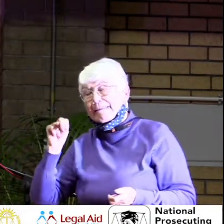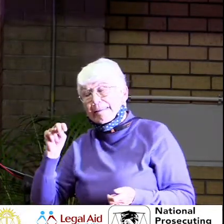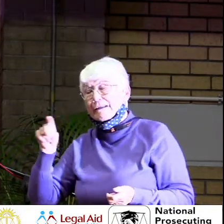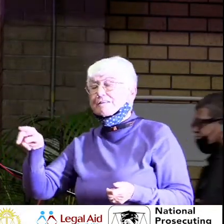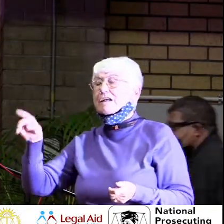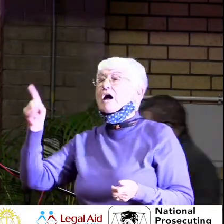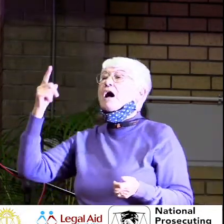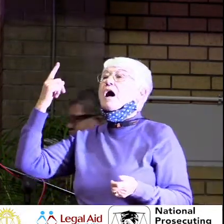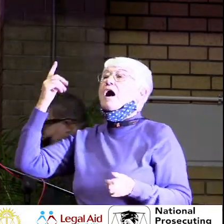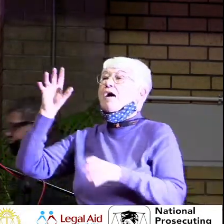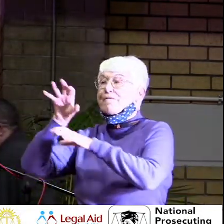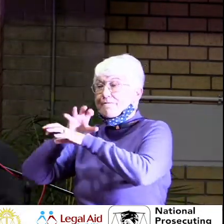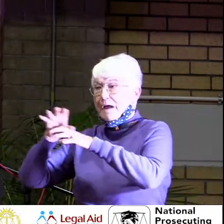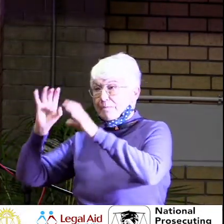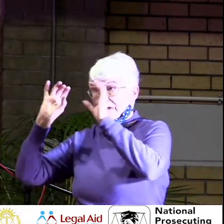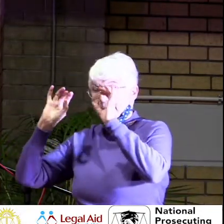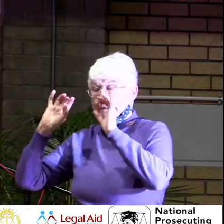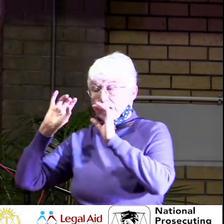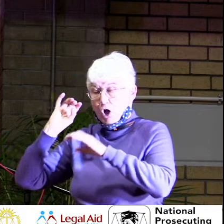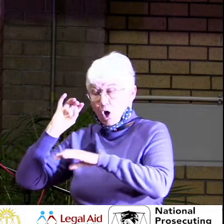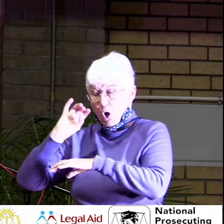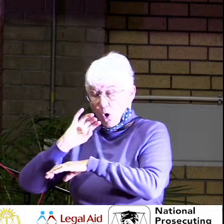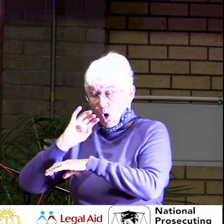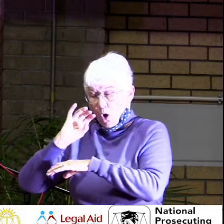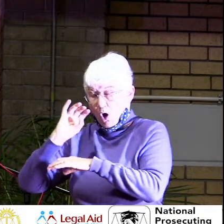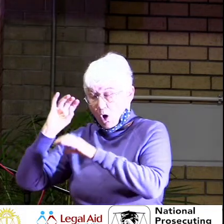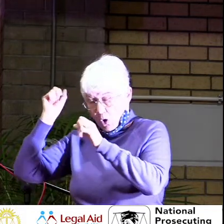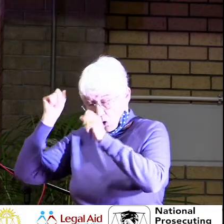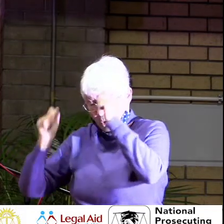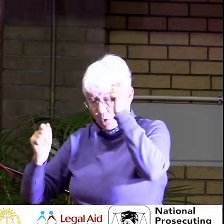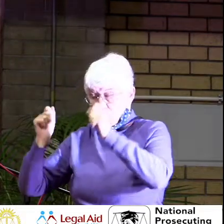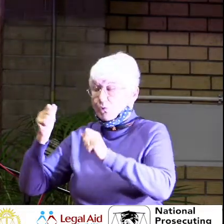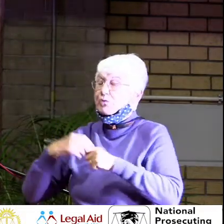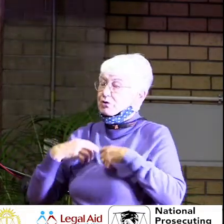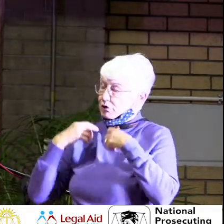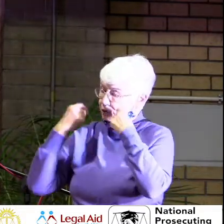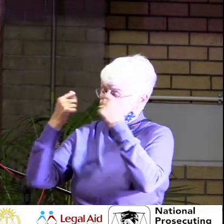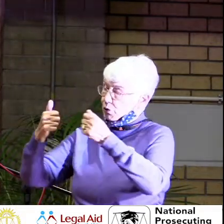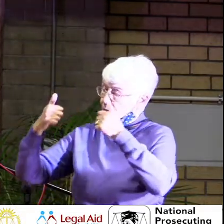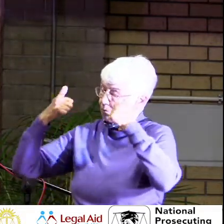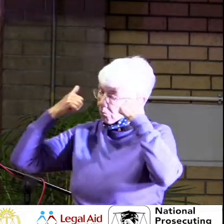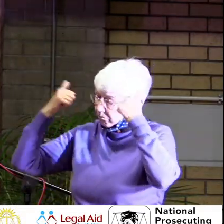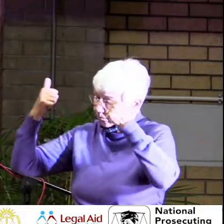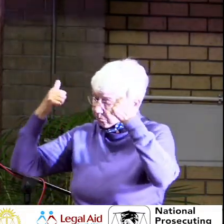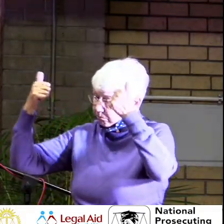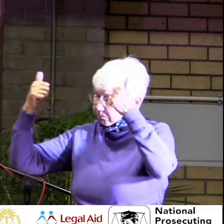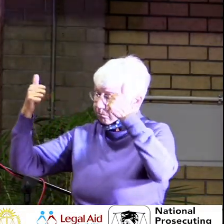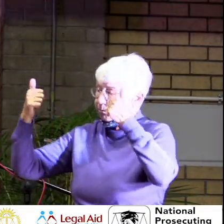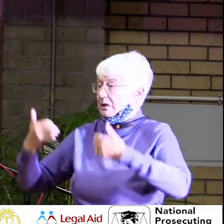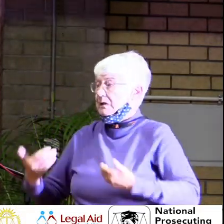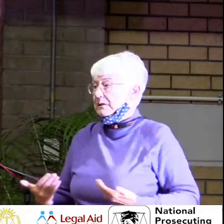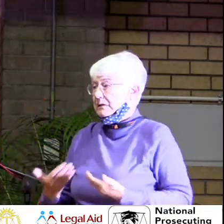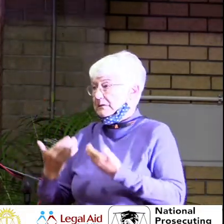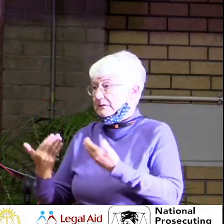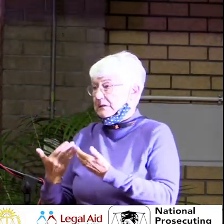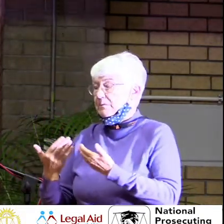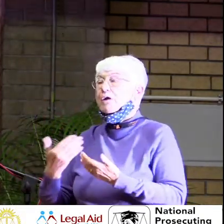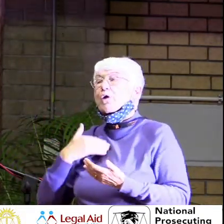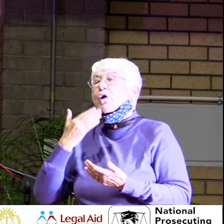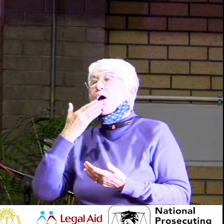like to give you proper service. But we also need the community to work with